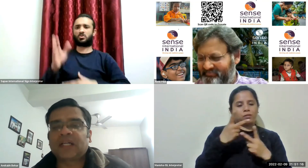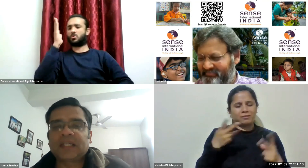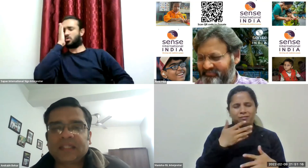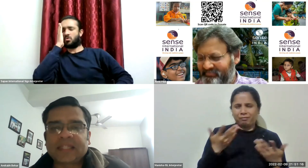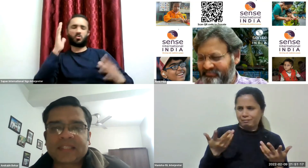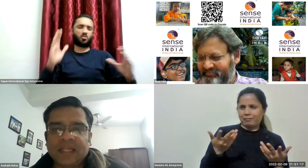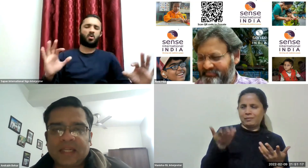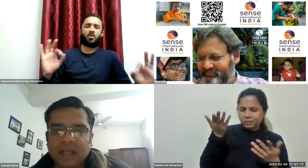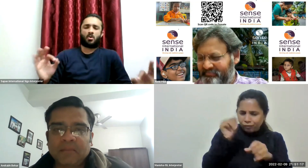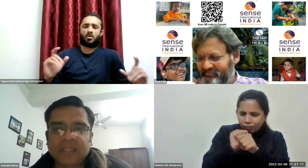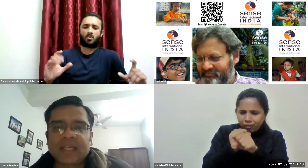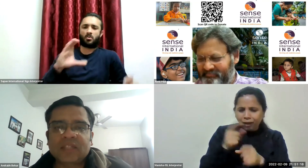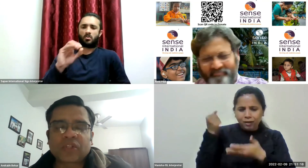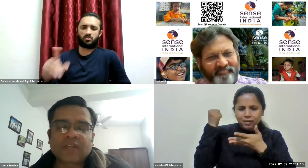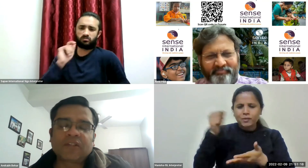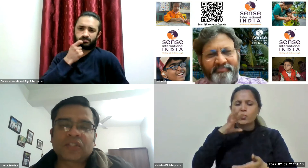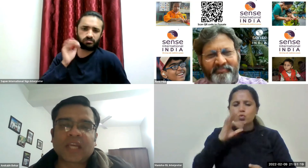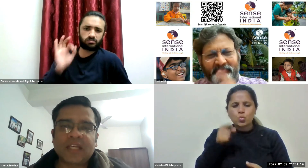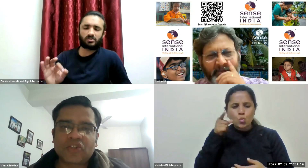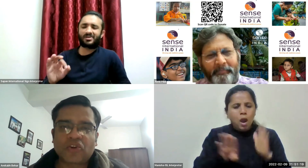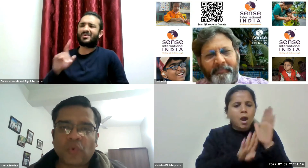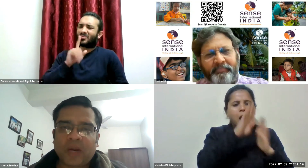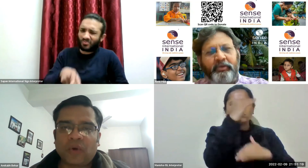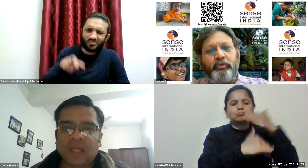levels of work that's needed, but that is what civil